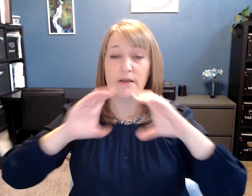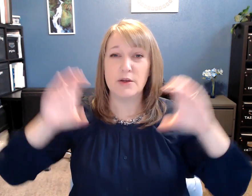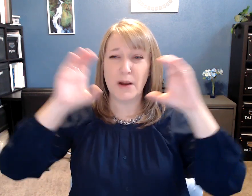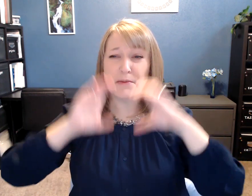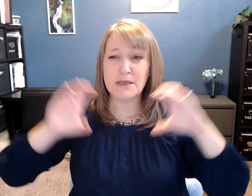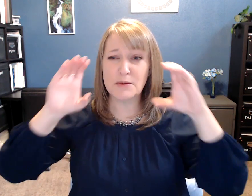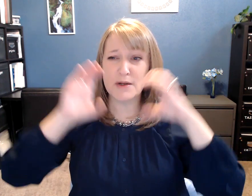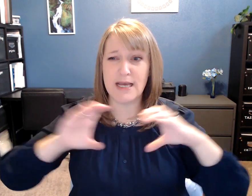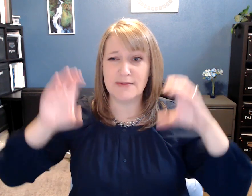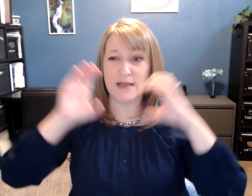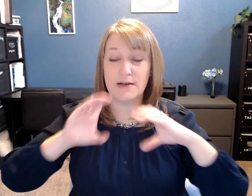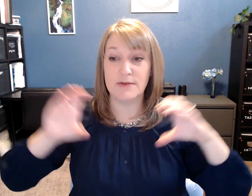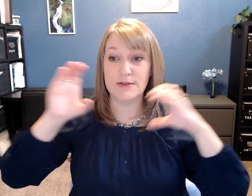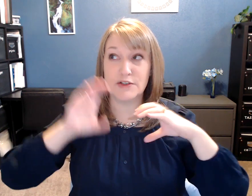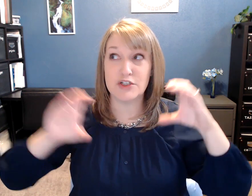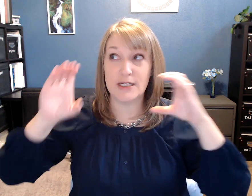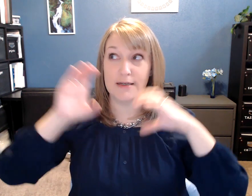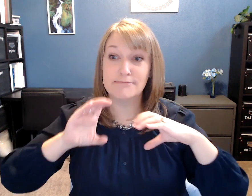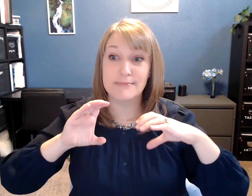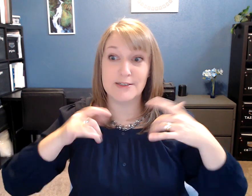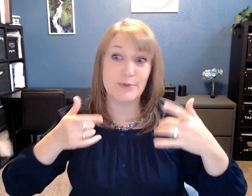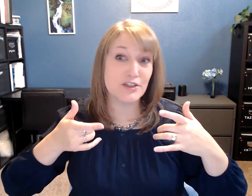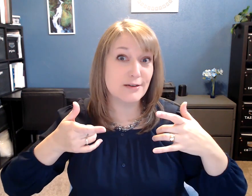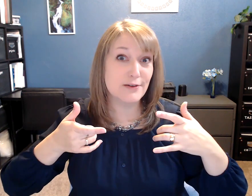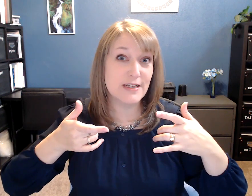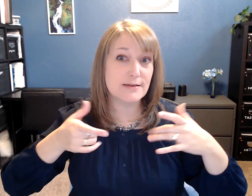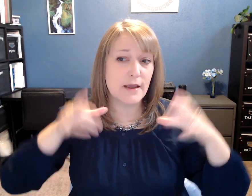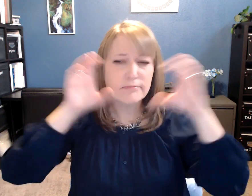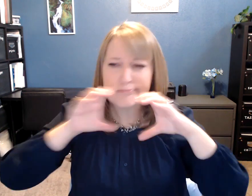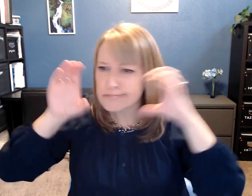you're probably going to want to have kind of a searching expression on your face, like